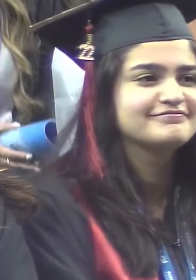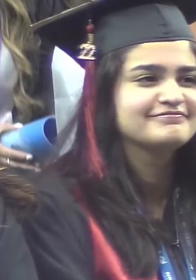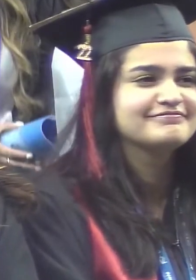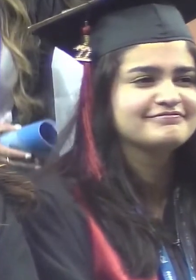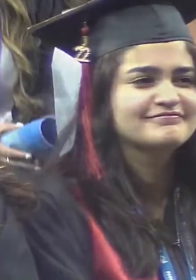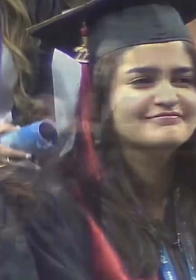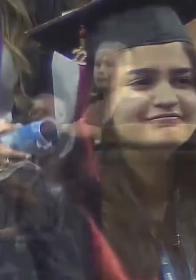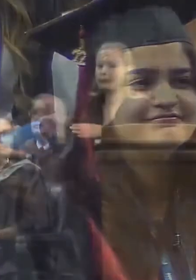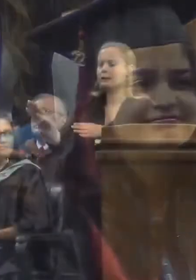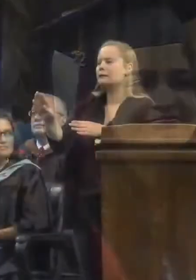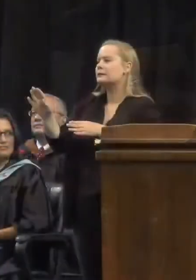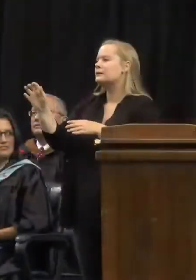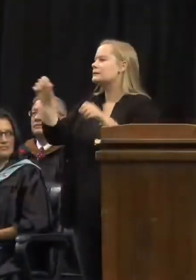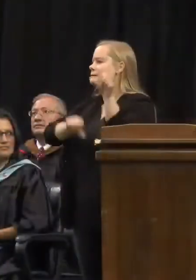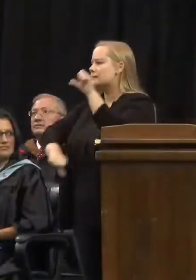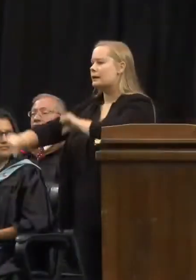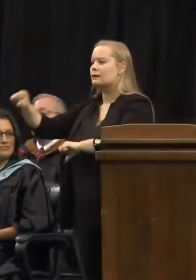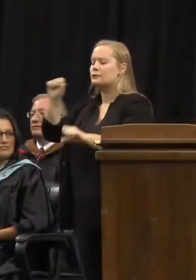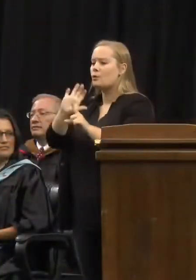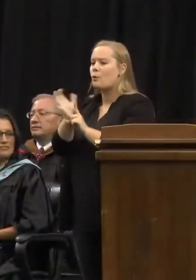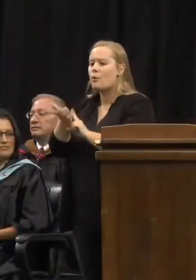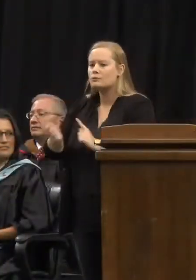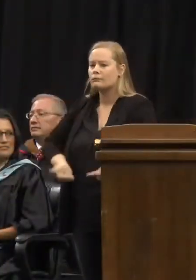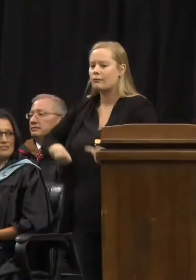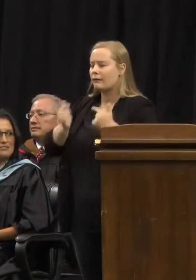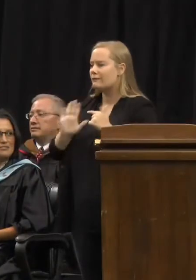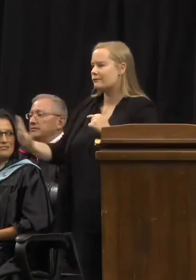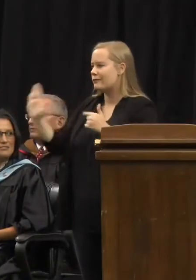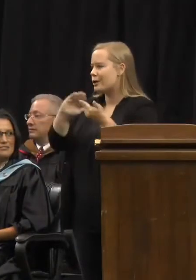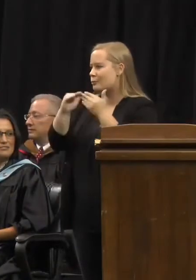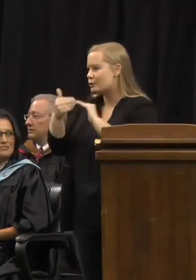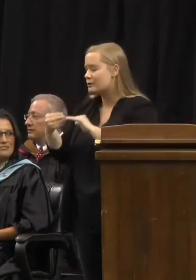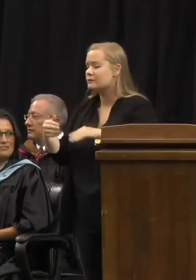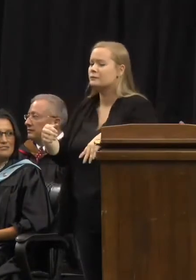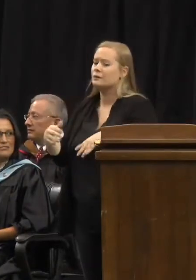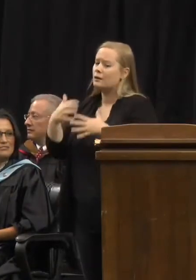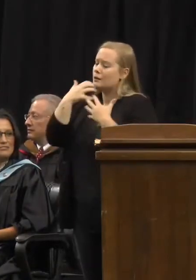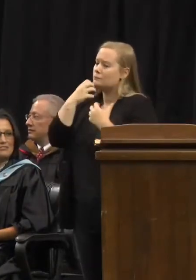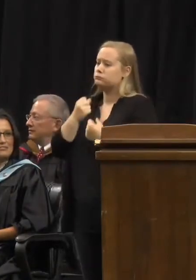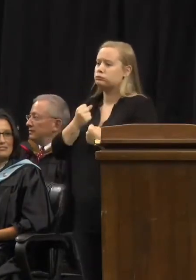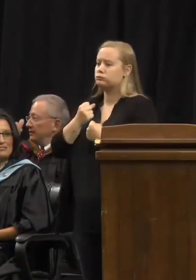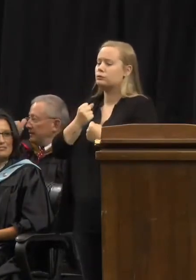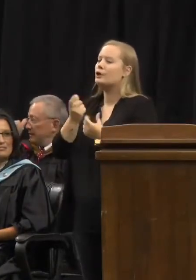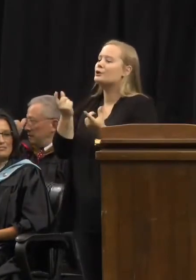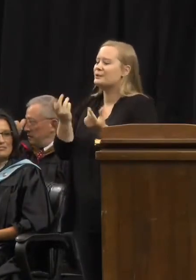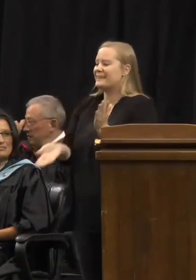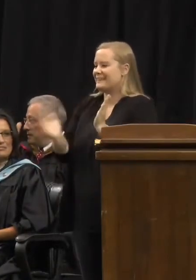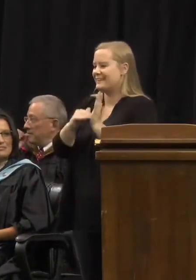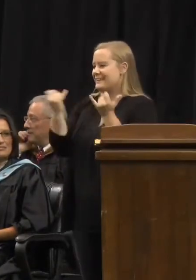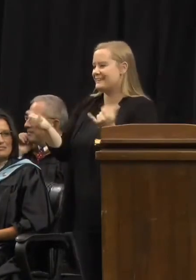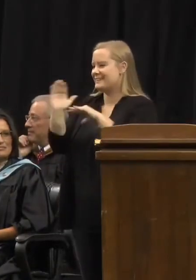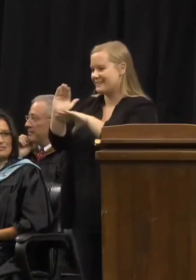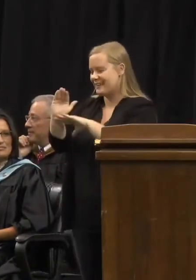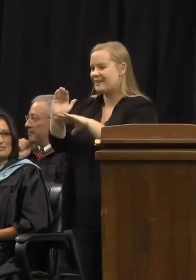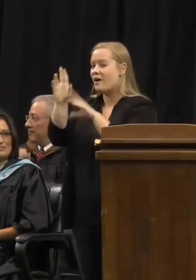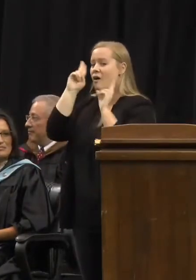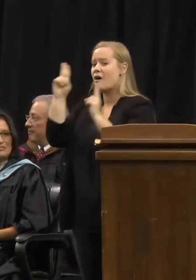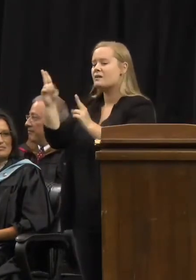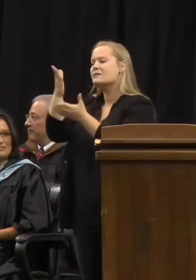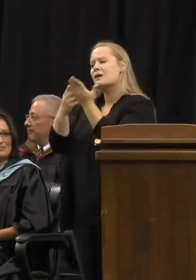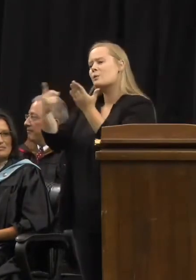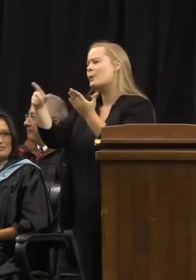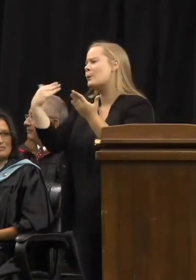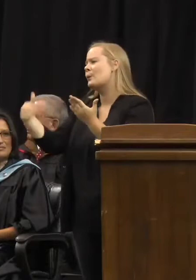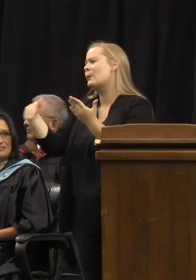business, scientific, and cultural life of their communities. We are so pleased to be doing that again tonight, honoring someone